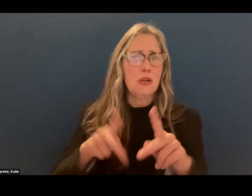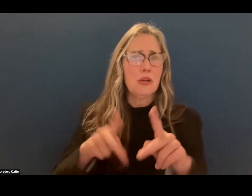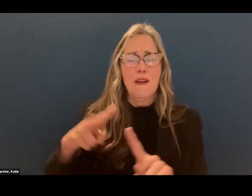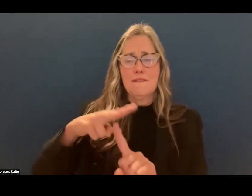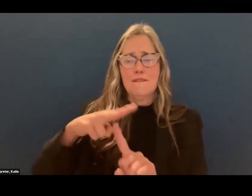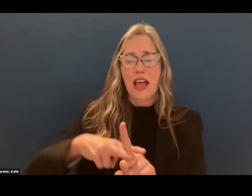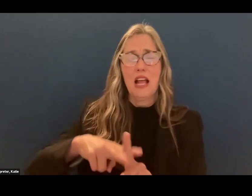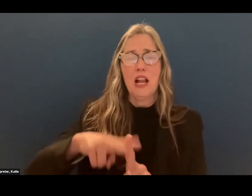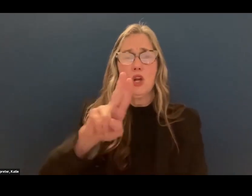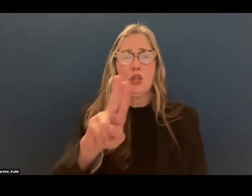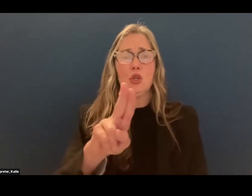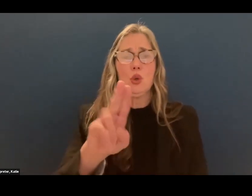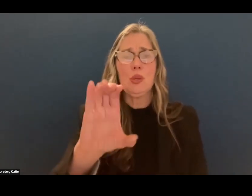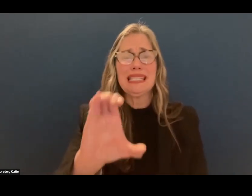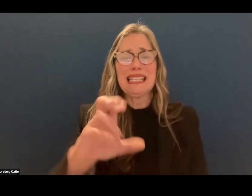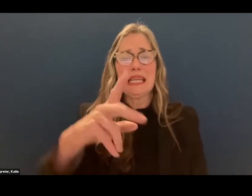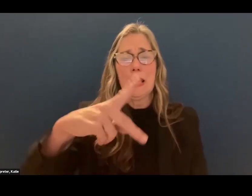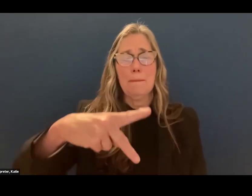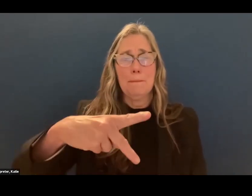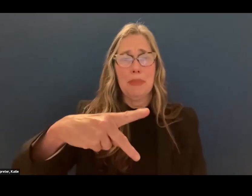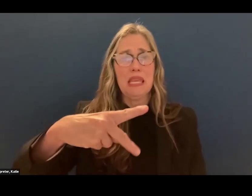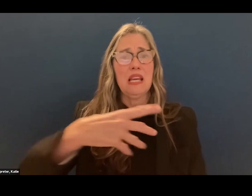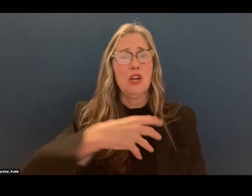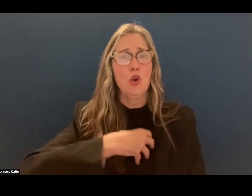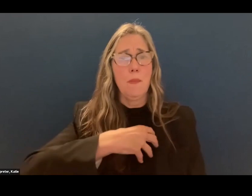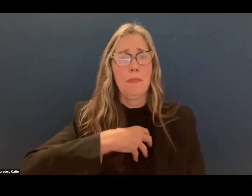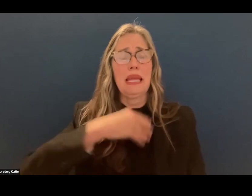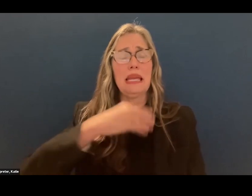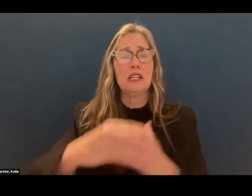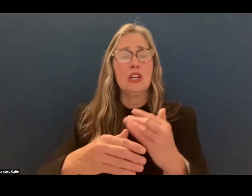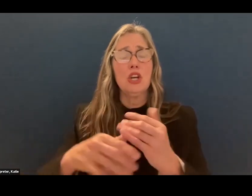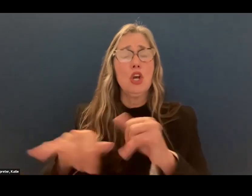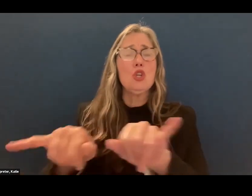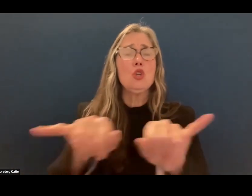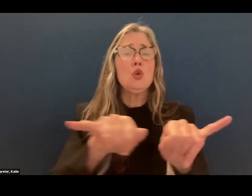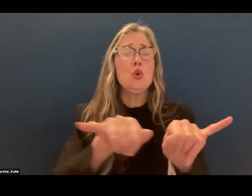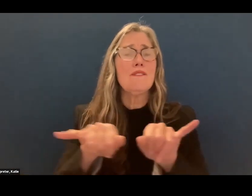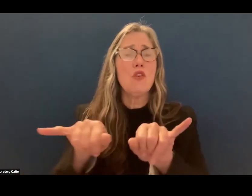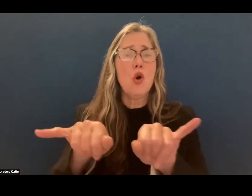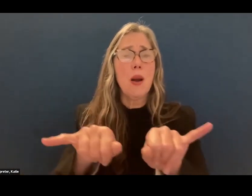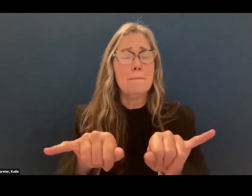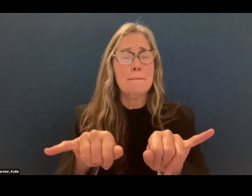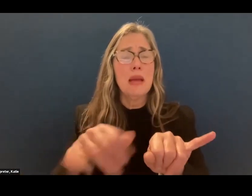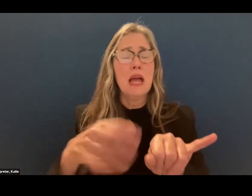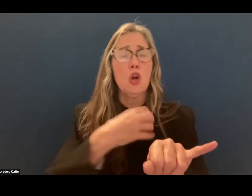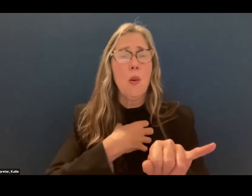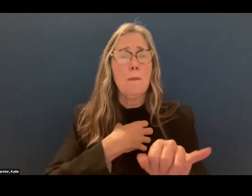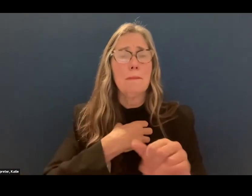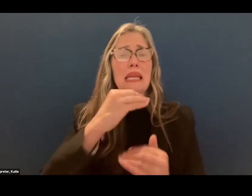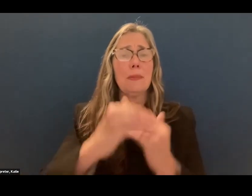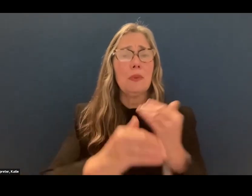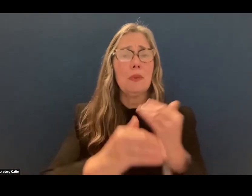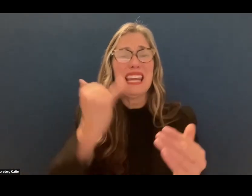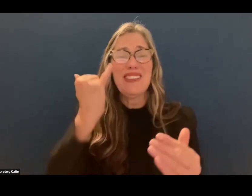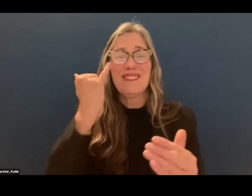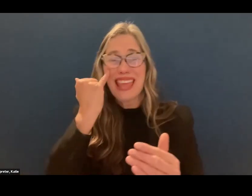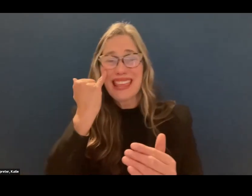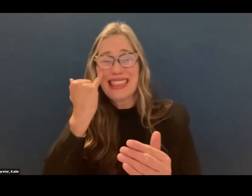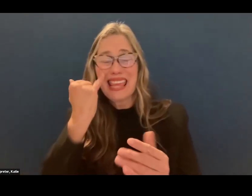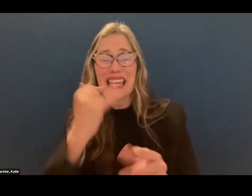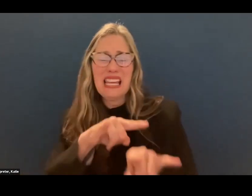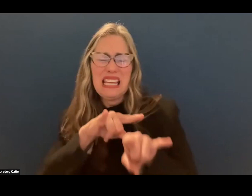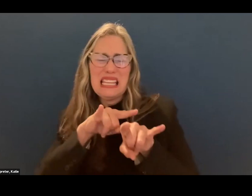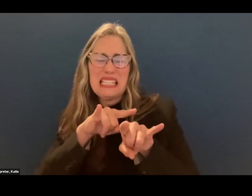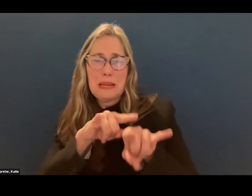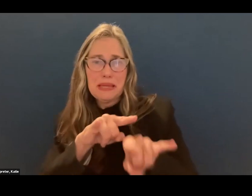a UCP complaint, a Uniform Complaint Procedures, if they believe that discrimination, harassment, intimidation, or bullying based